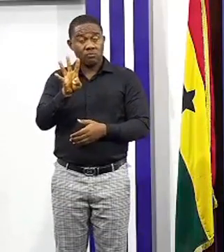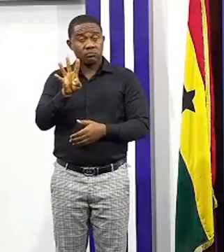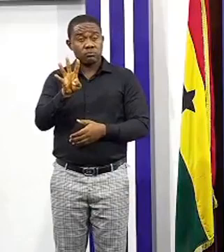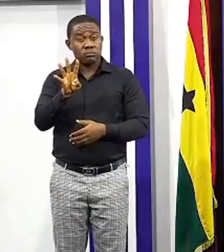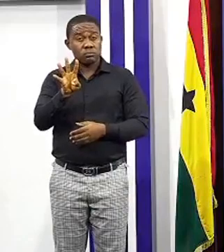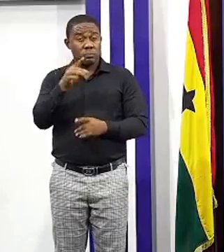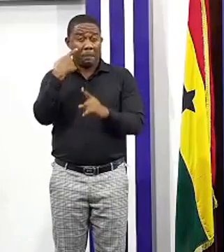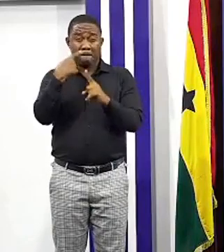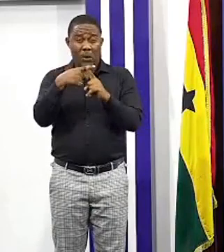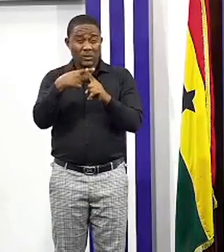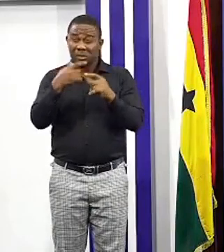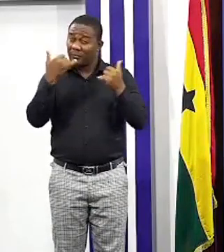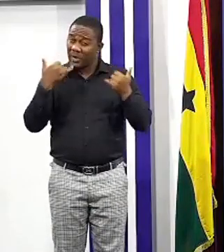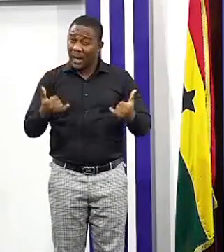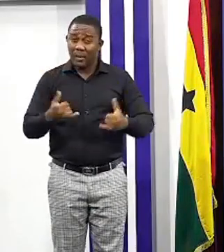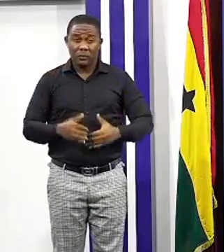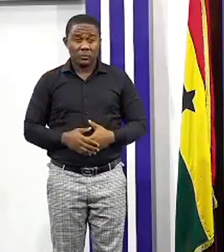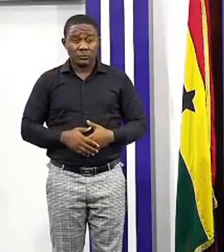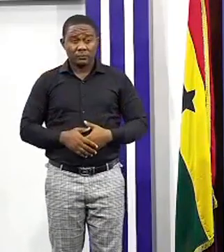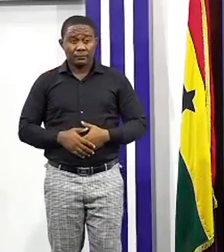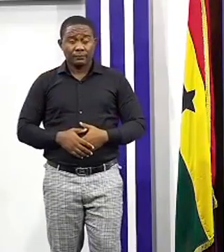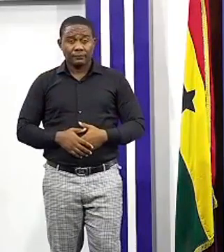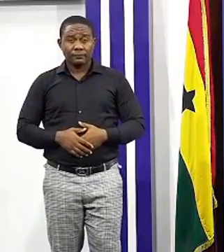1,154 cases as at today.